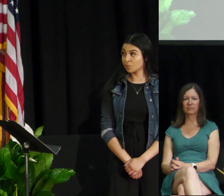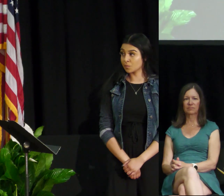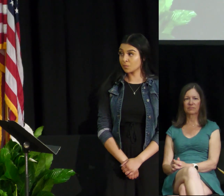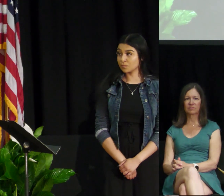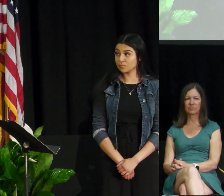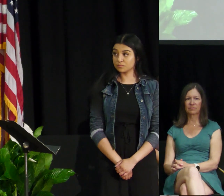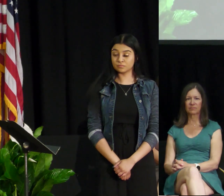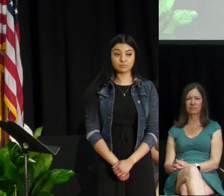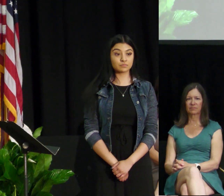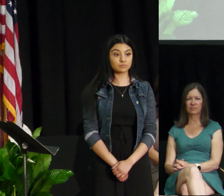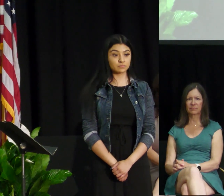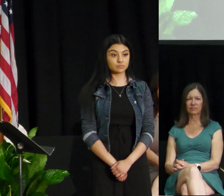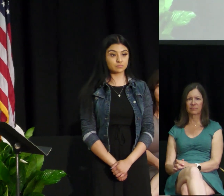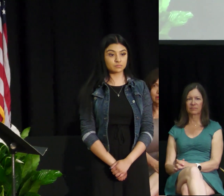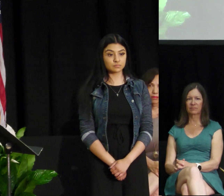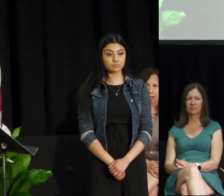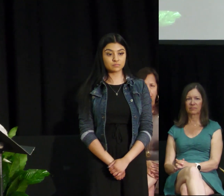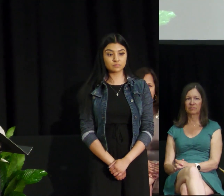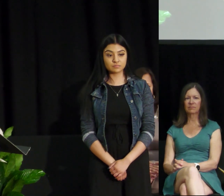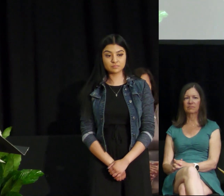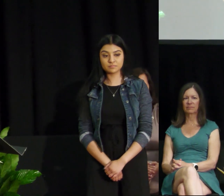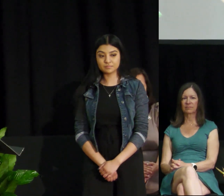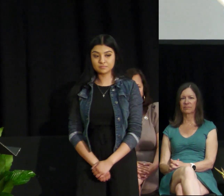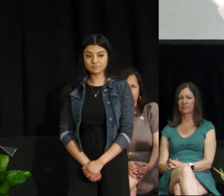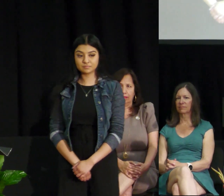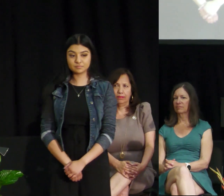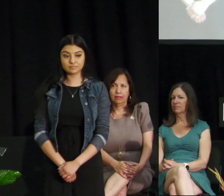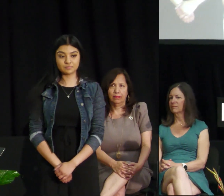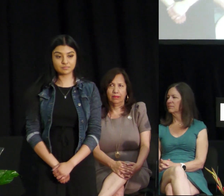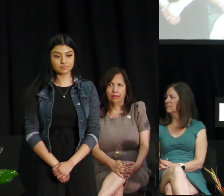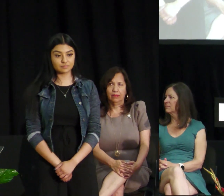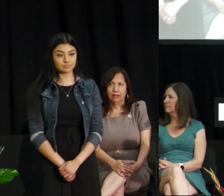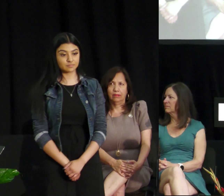The Climb's major. The